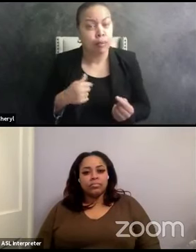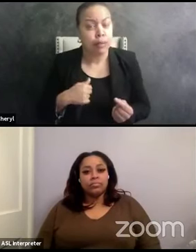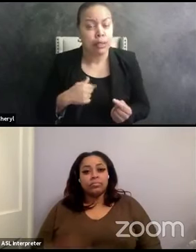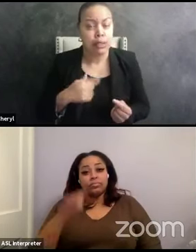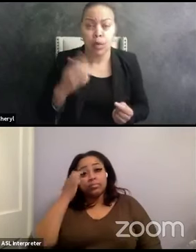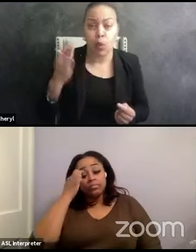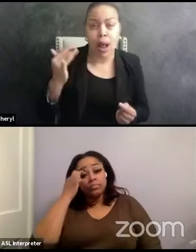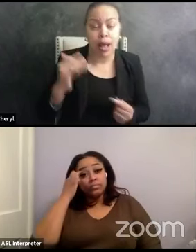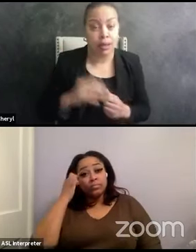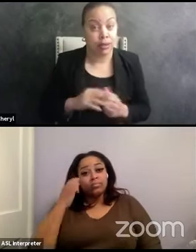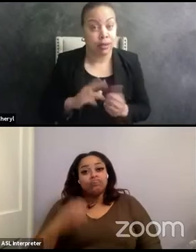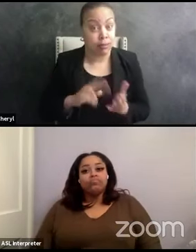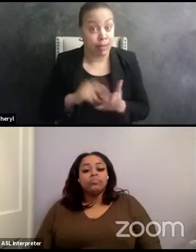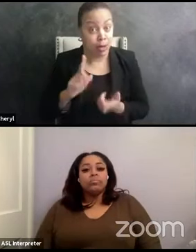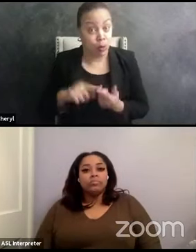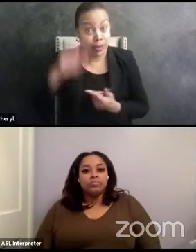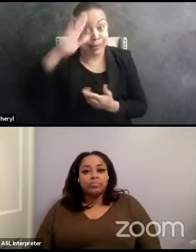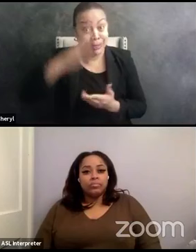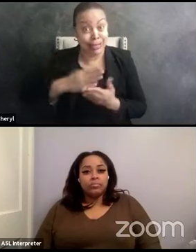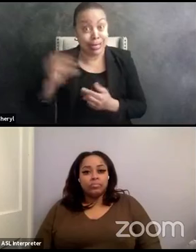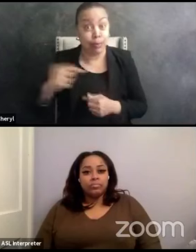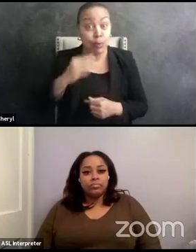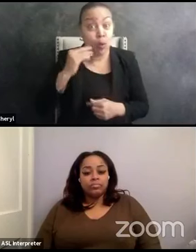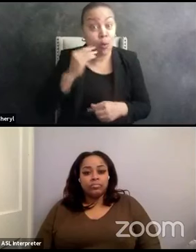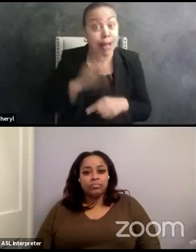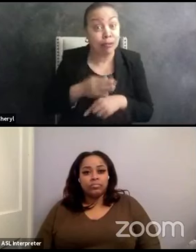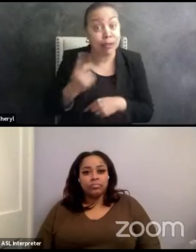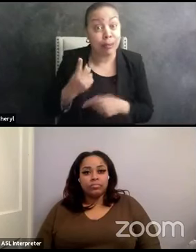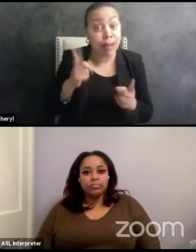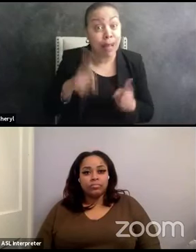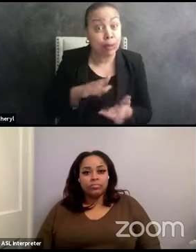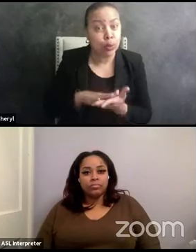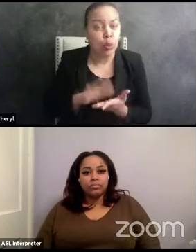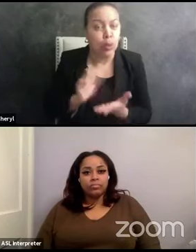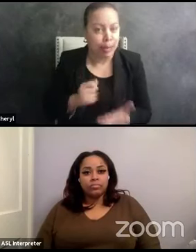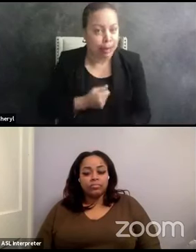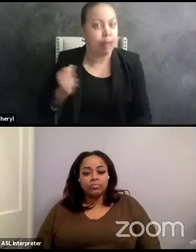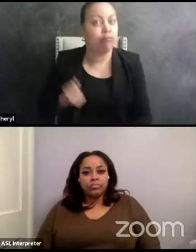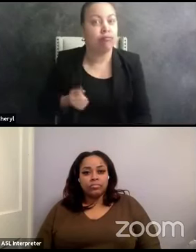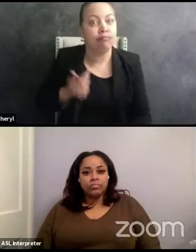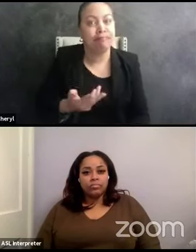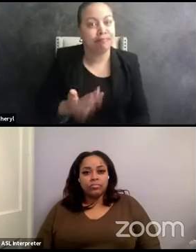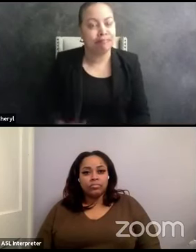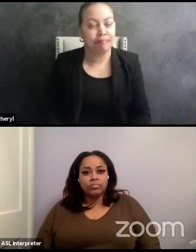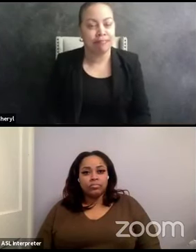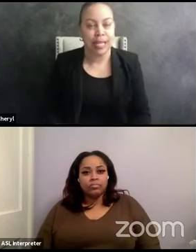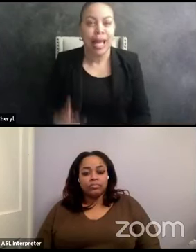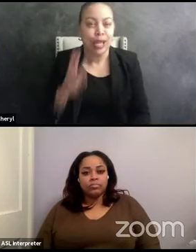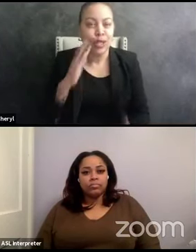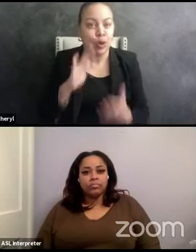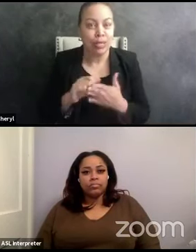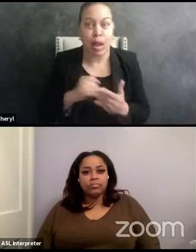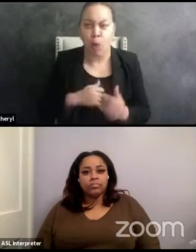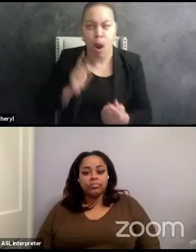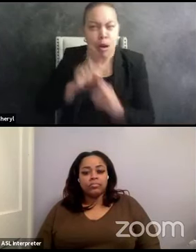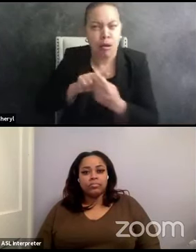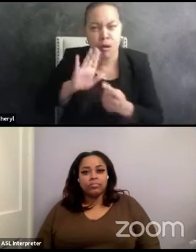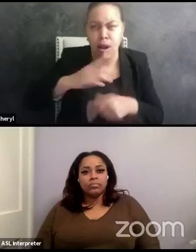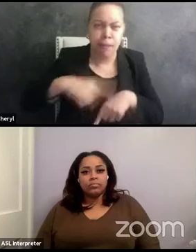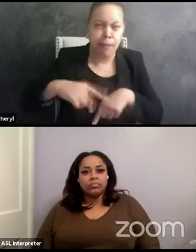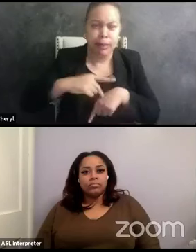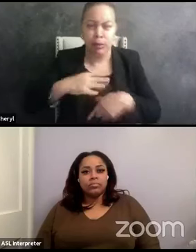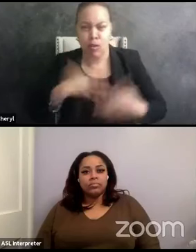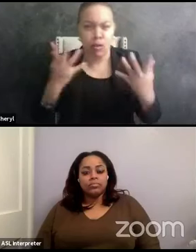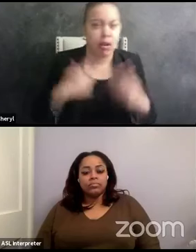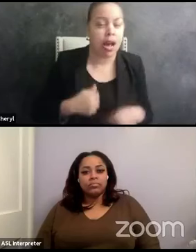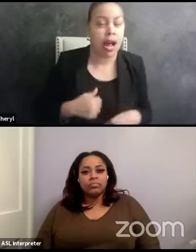that when my son comes home and something happens at school, he can say, Mom, this thing happened. And knows that I'm not going to immediately run off to the principal. I'm not going to, or